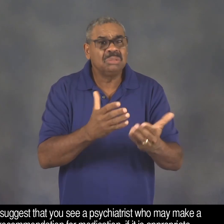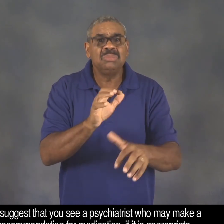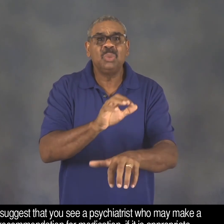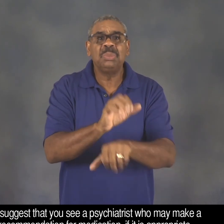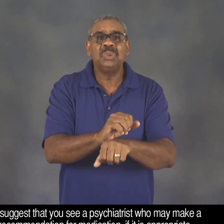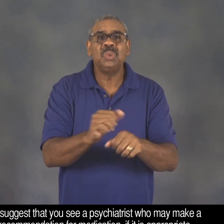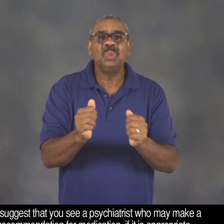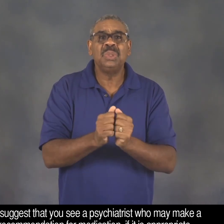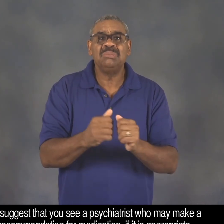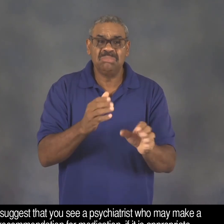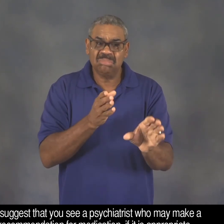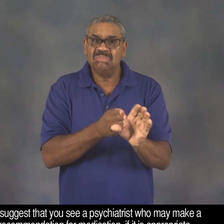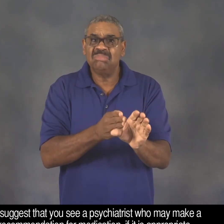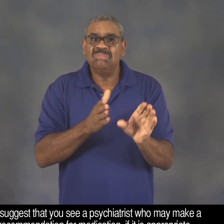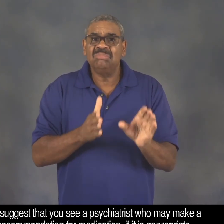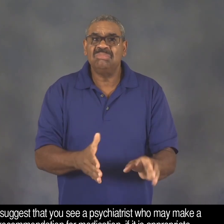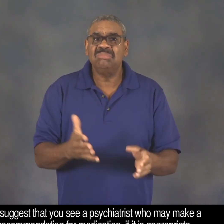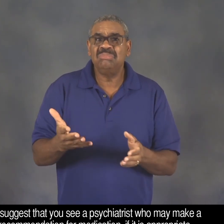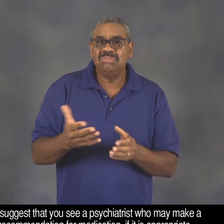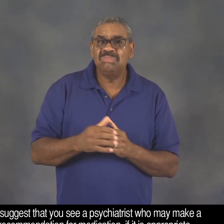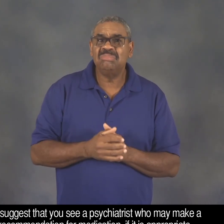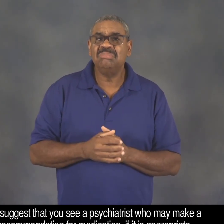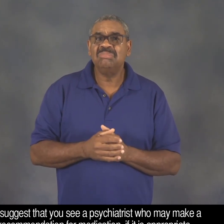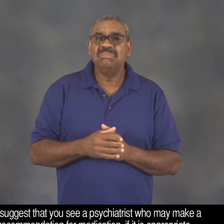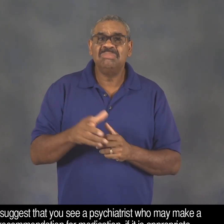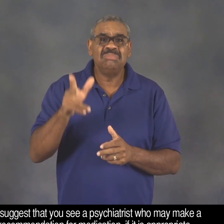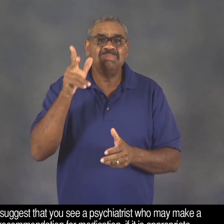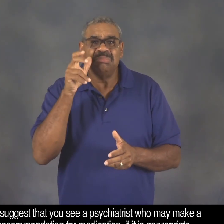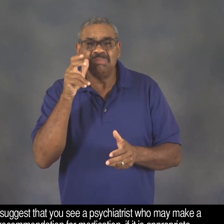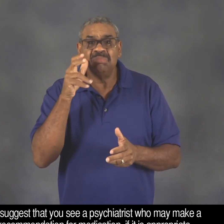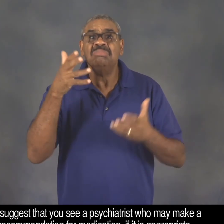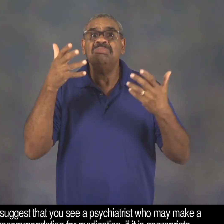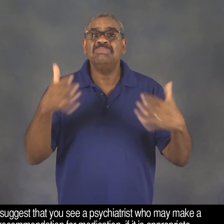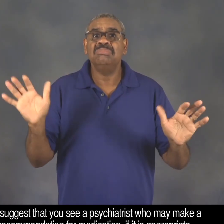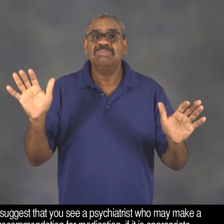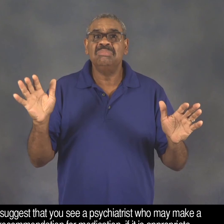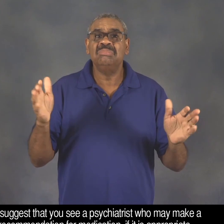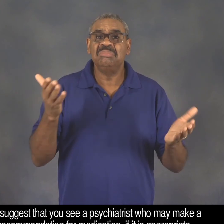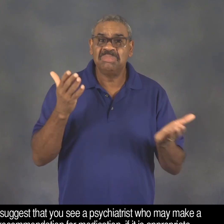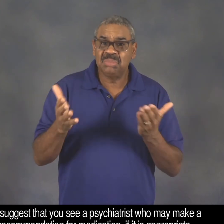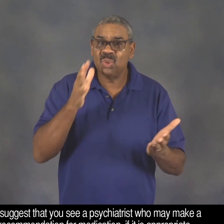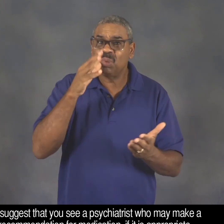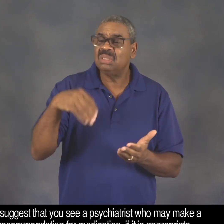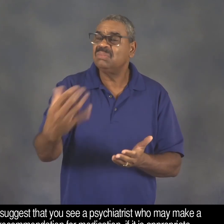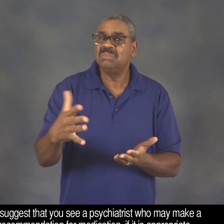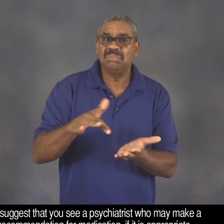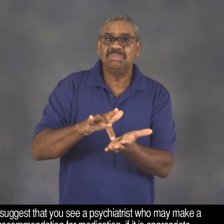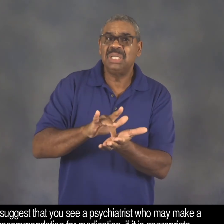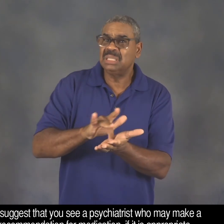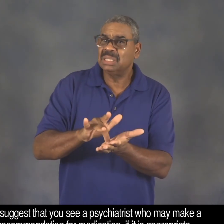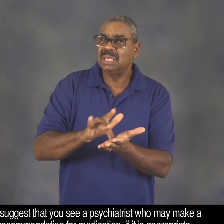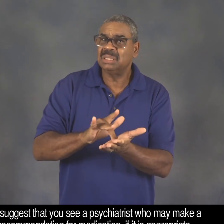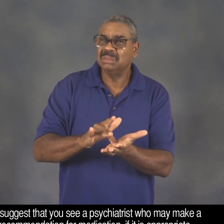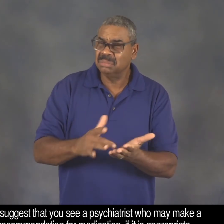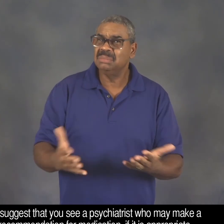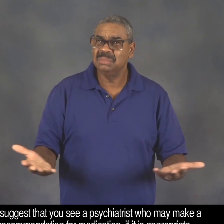or suggest that you see a psychiatrist who may make a recommendation for medication if it is appropriate.